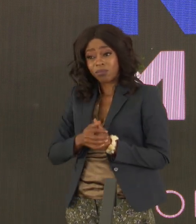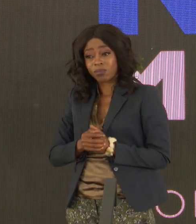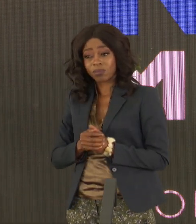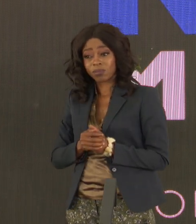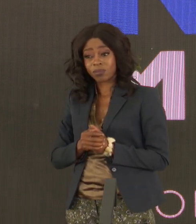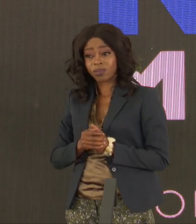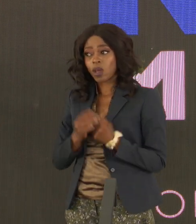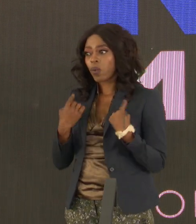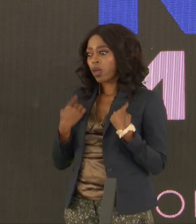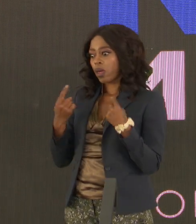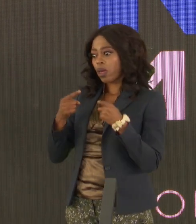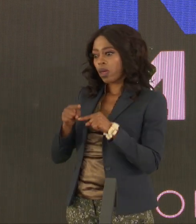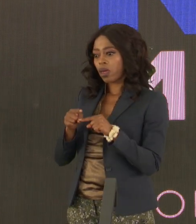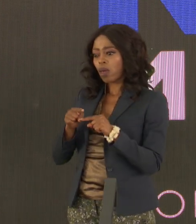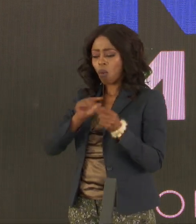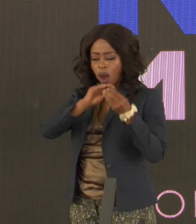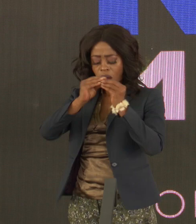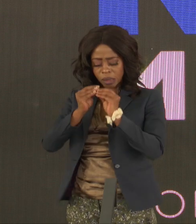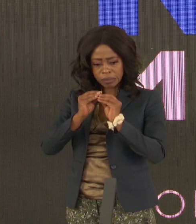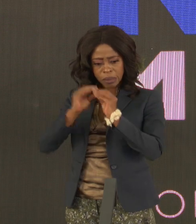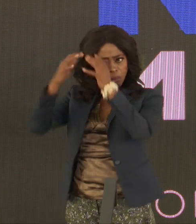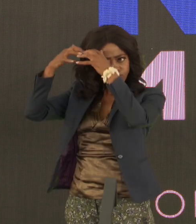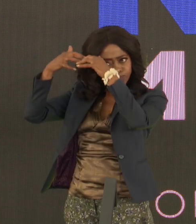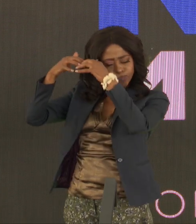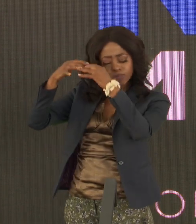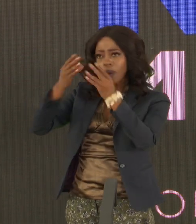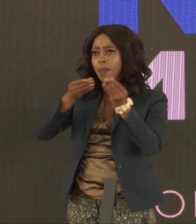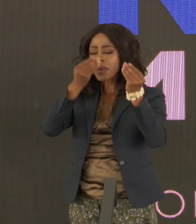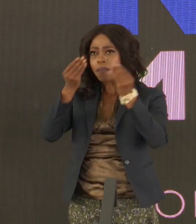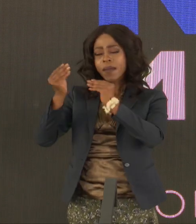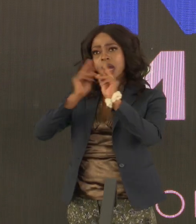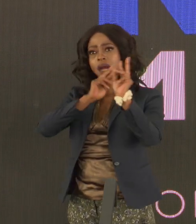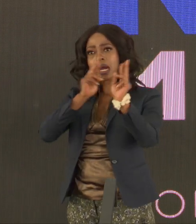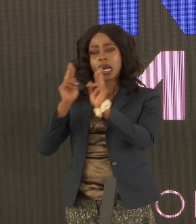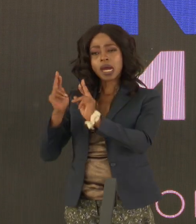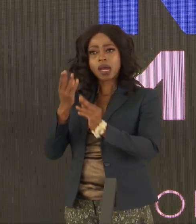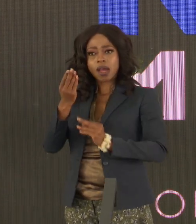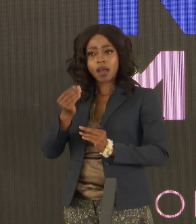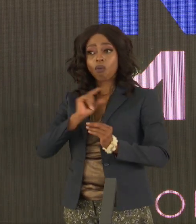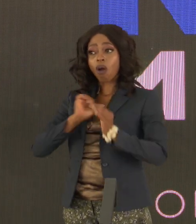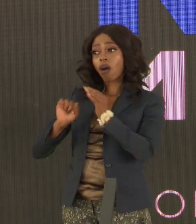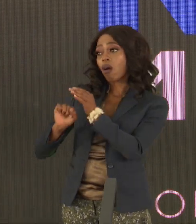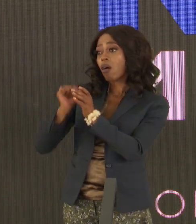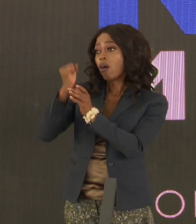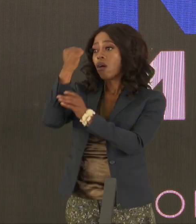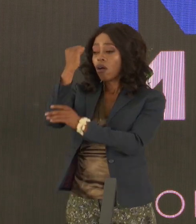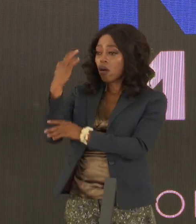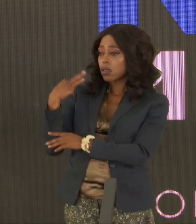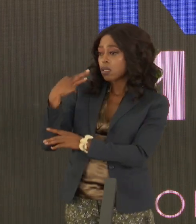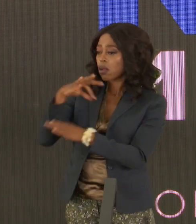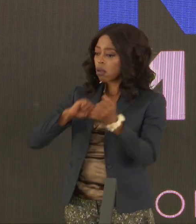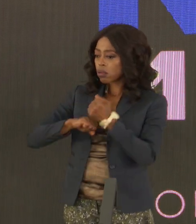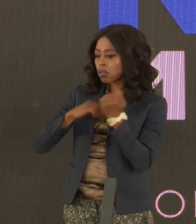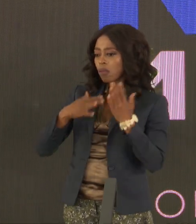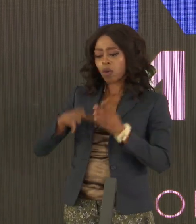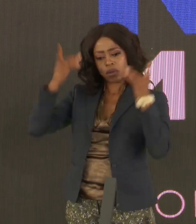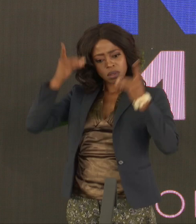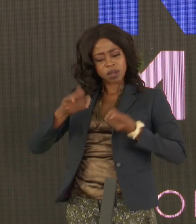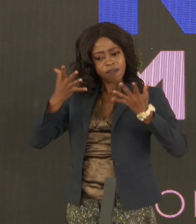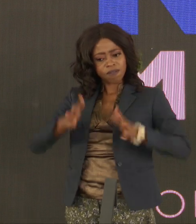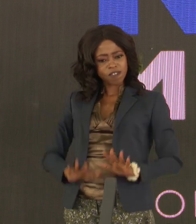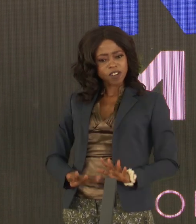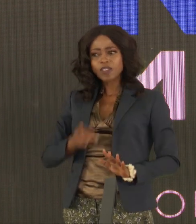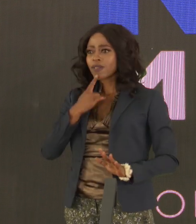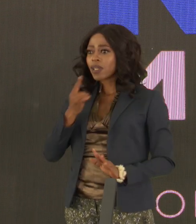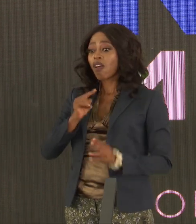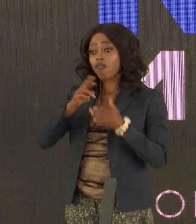We are here to craft new answers to that question. We are here because Rise Mzansi's volunteers and supporters have decided that it is impossible to get